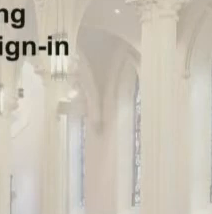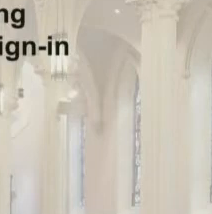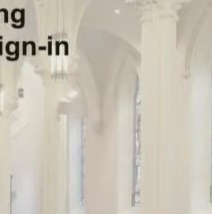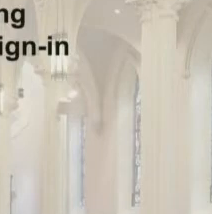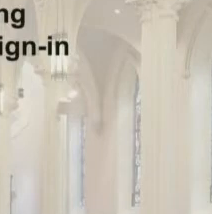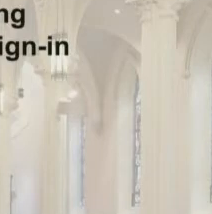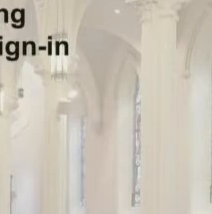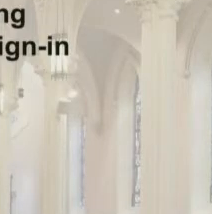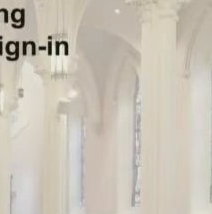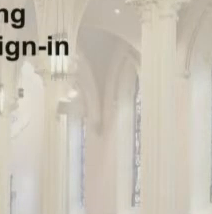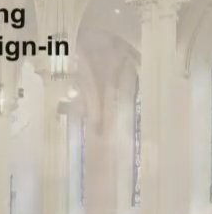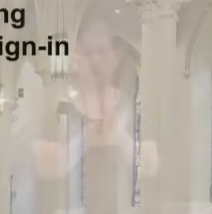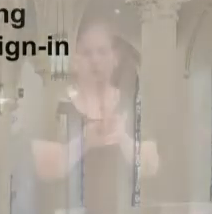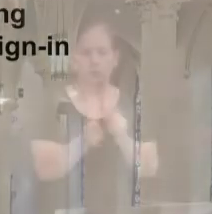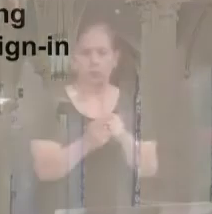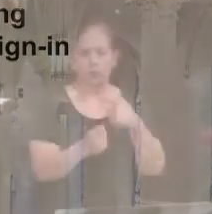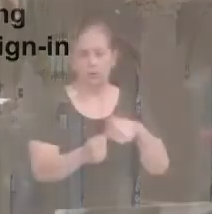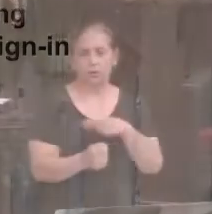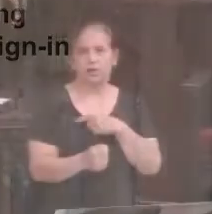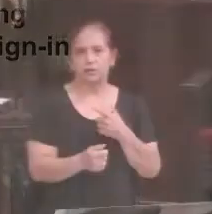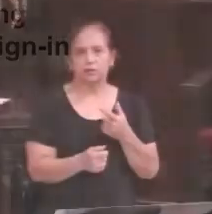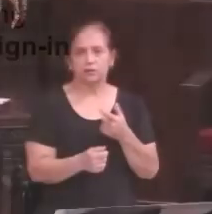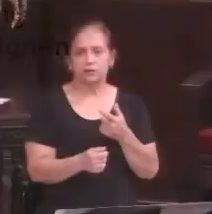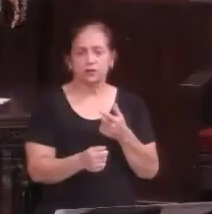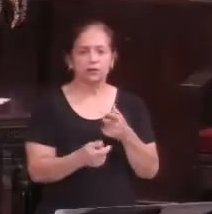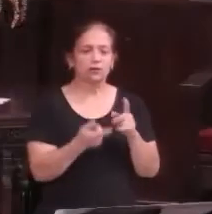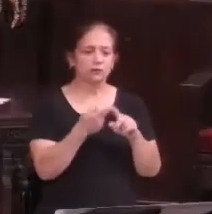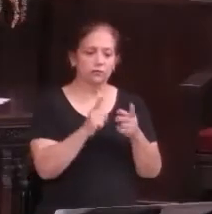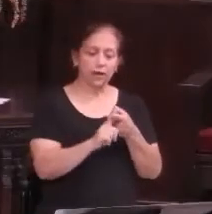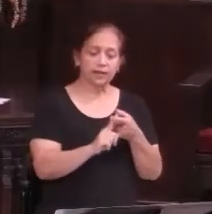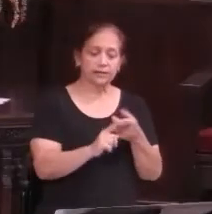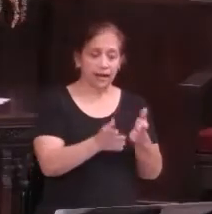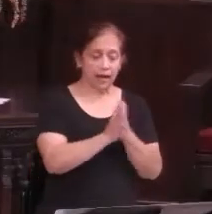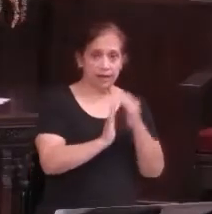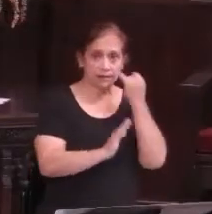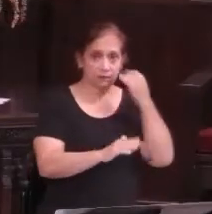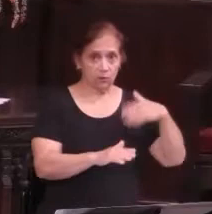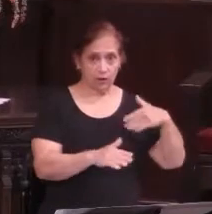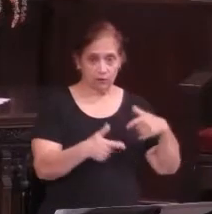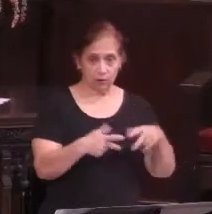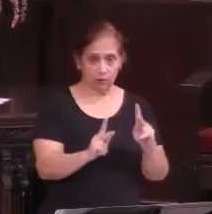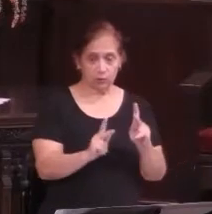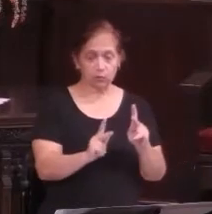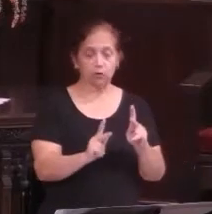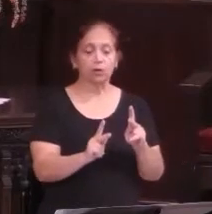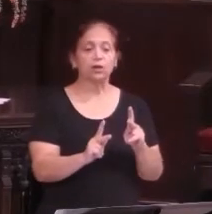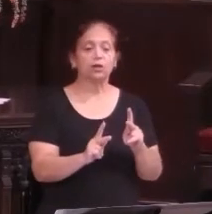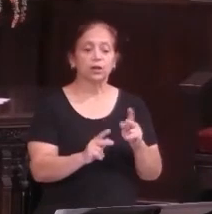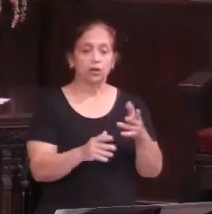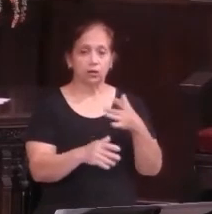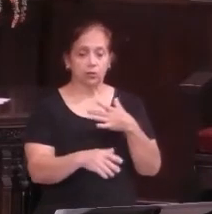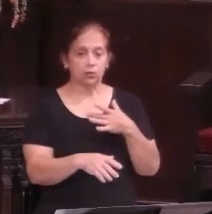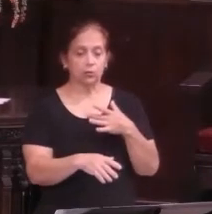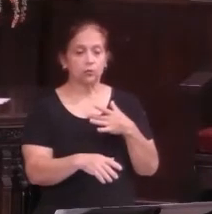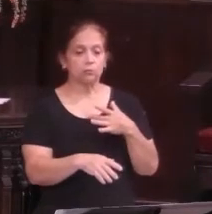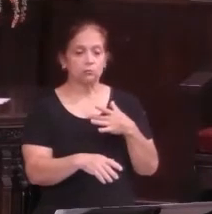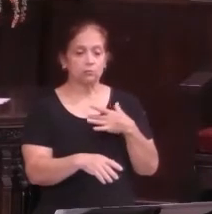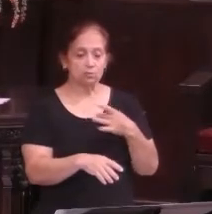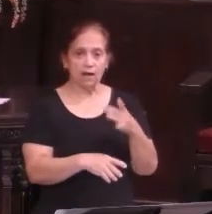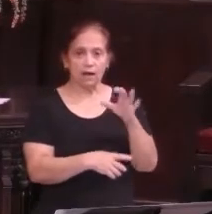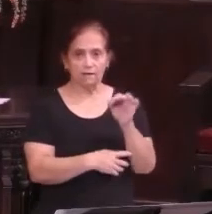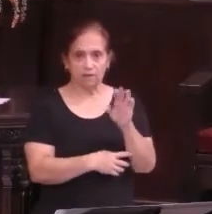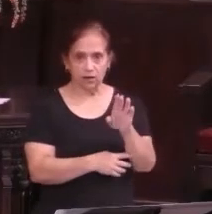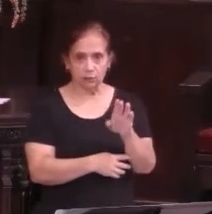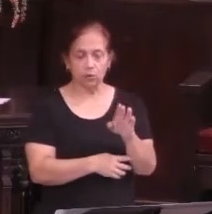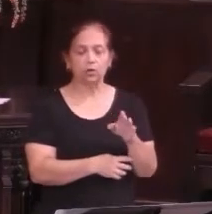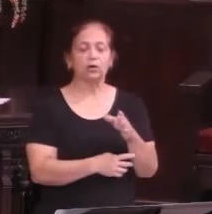Stay connected, friends. I ask if you haven't already had the opportunity to do so, that you like us on Facebook,